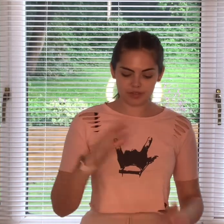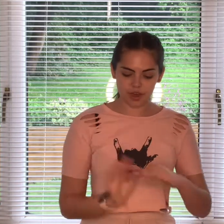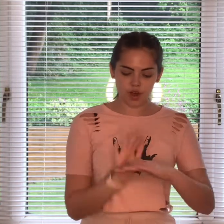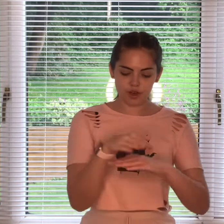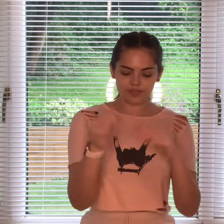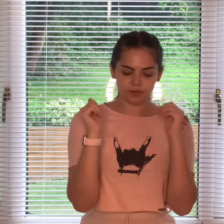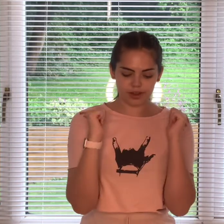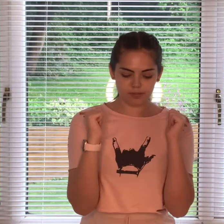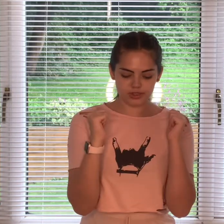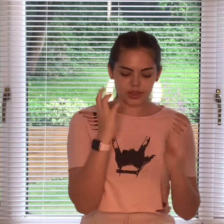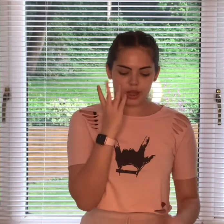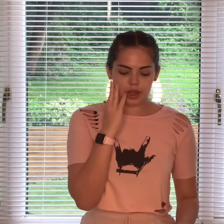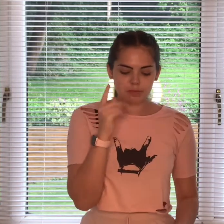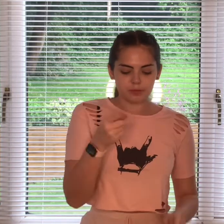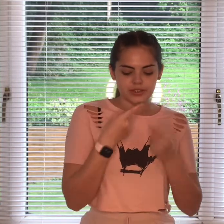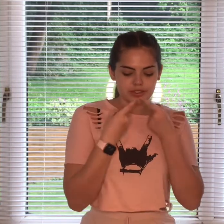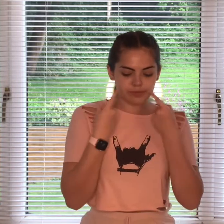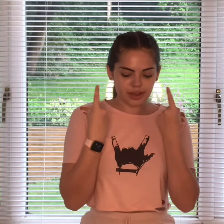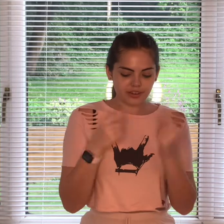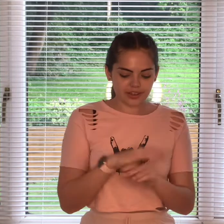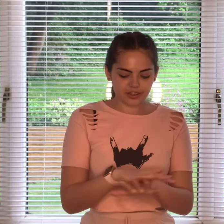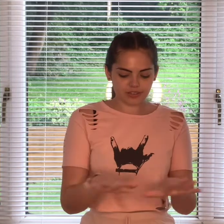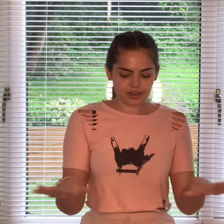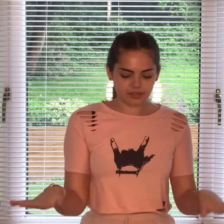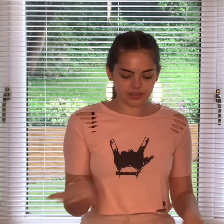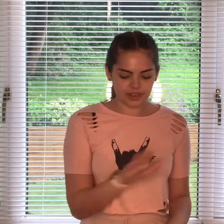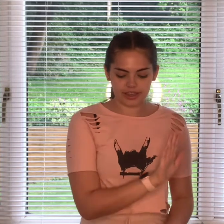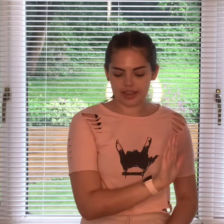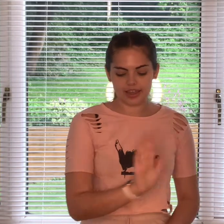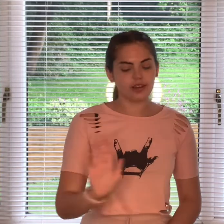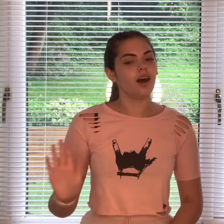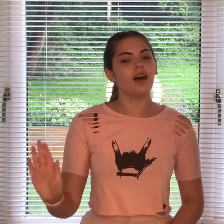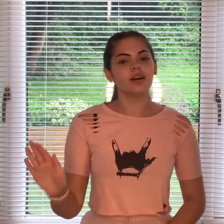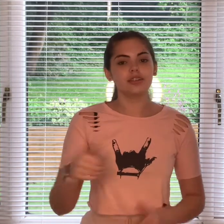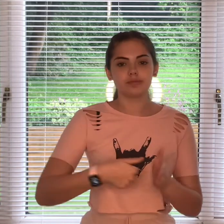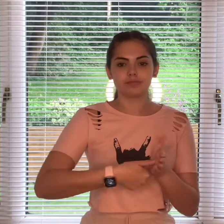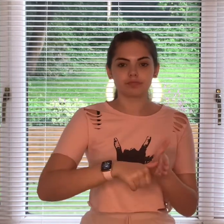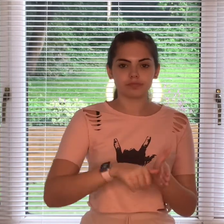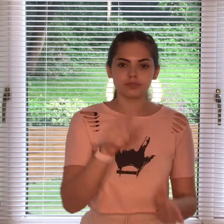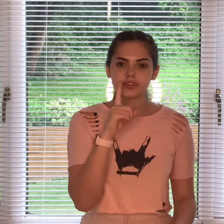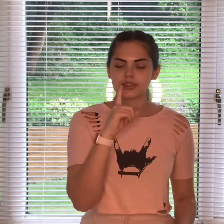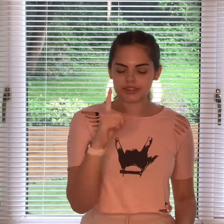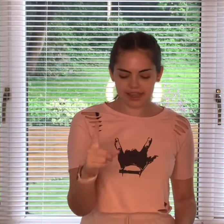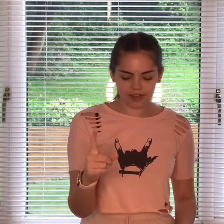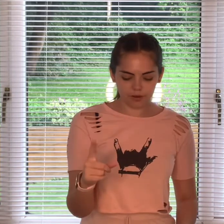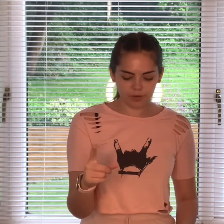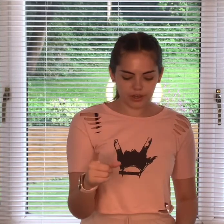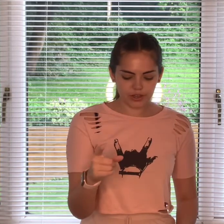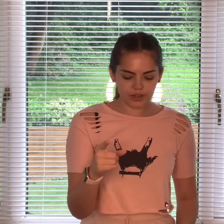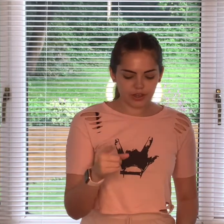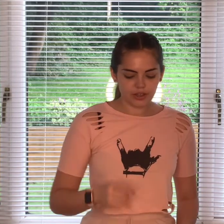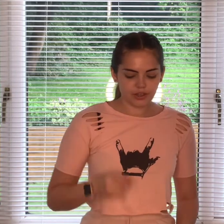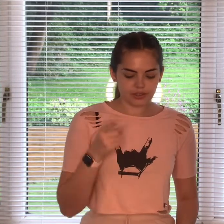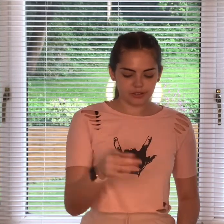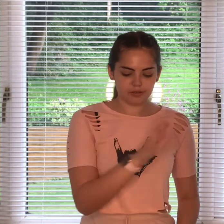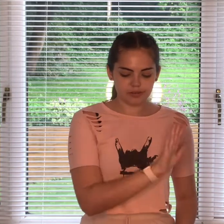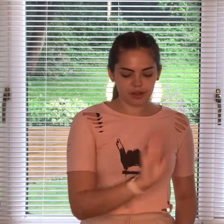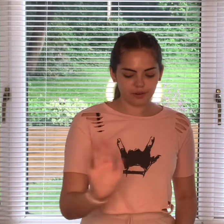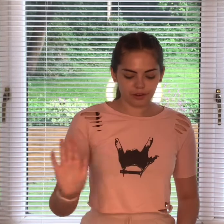overwhelmed but when you smile at the ground it ain't hard to tell you don't know uh